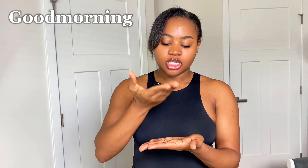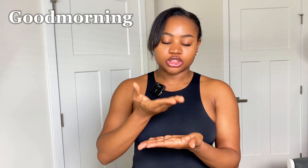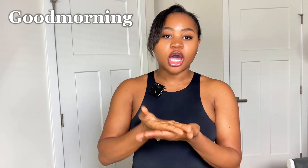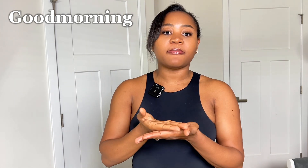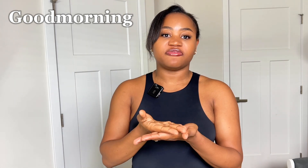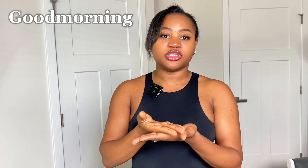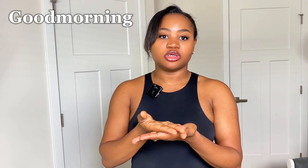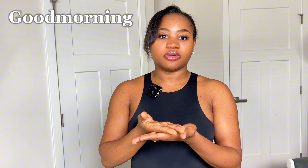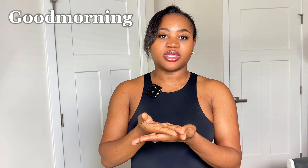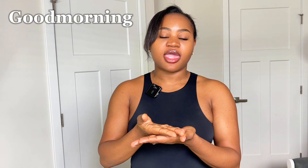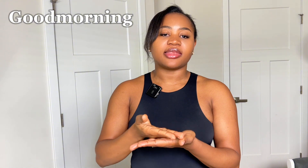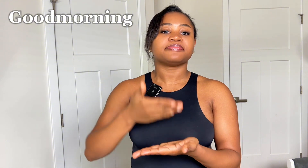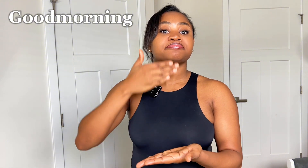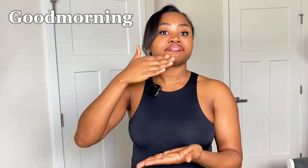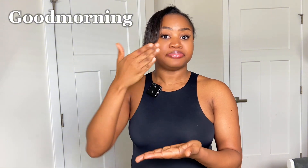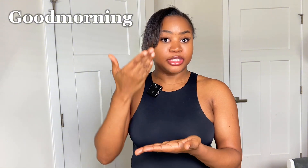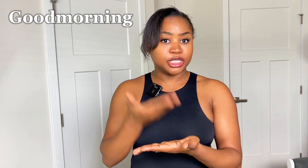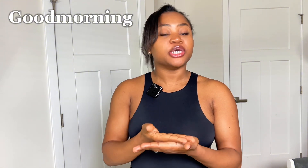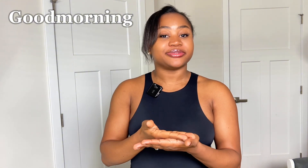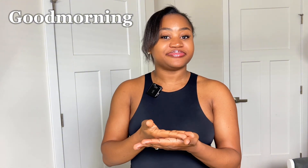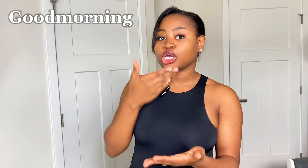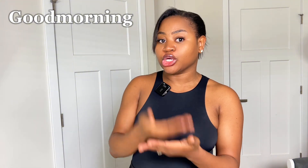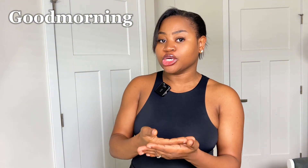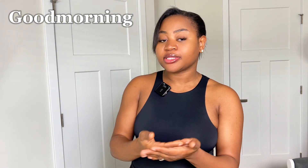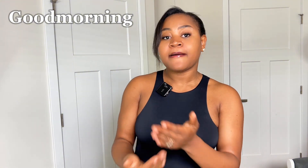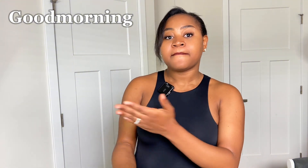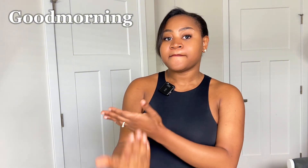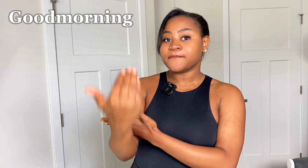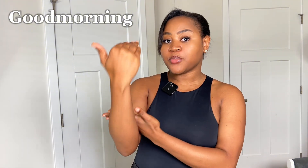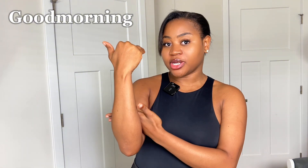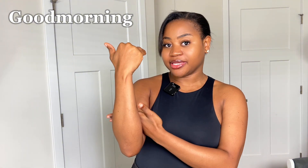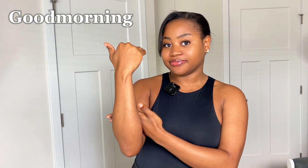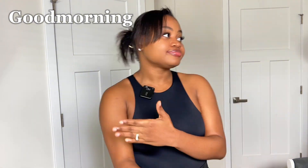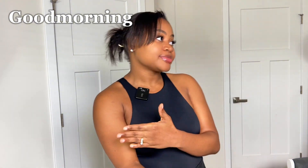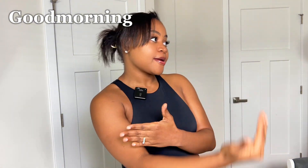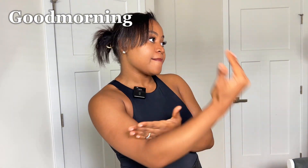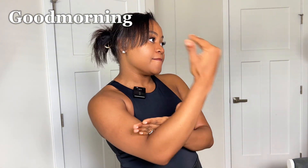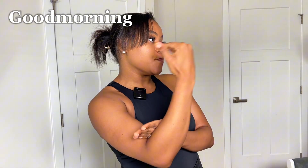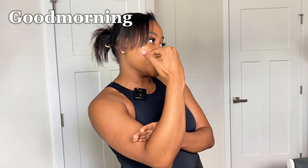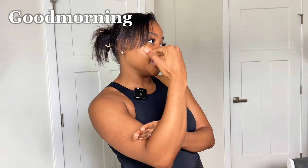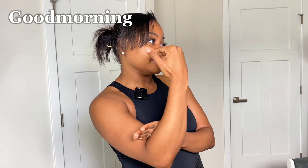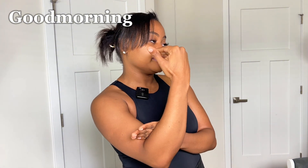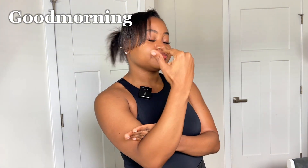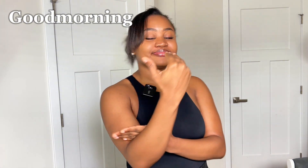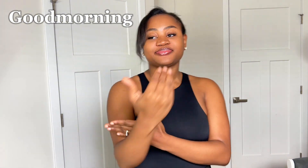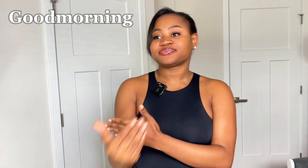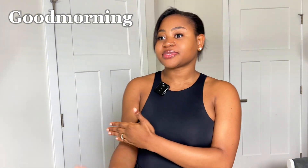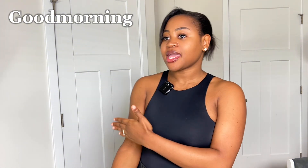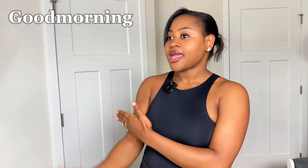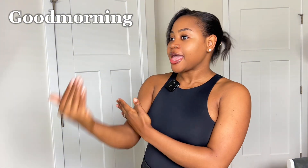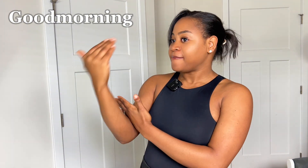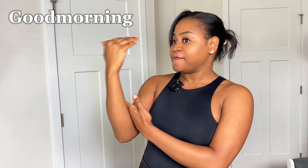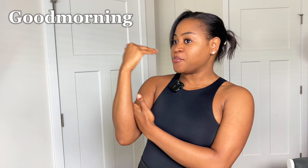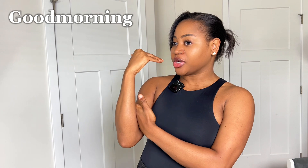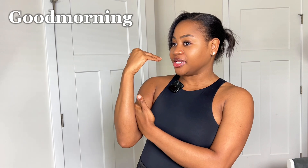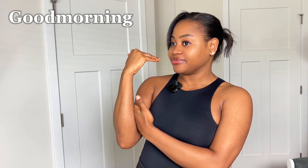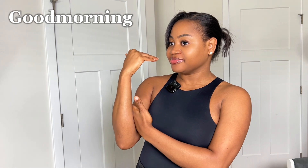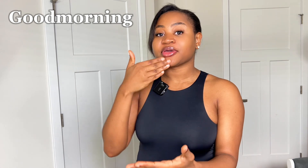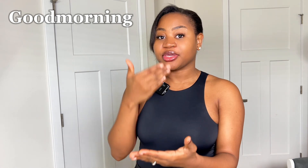on top of the non-dominant hand. Good. Good morning. Morning. Morning.